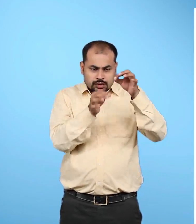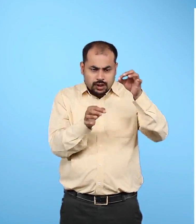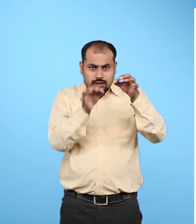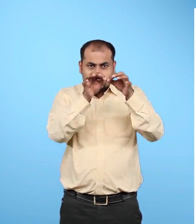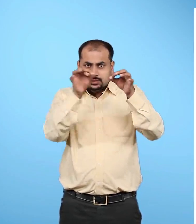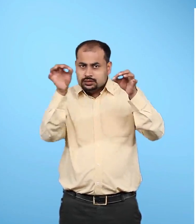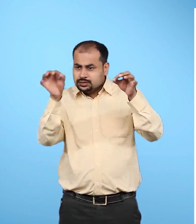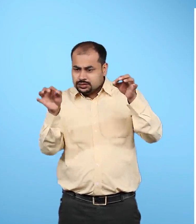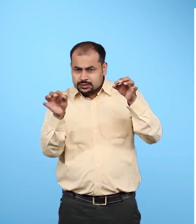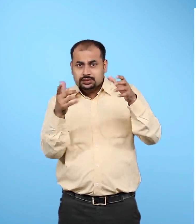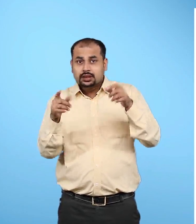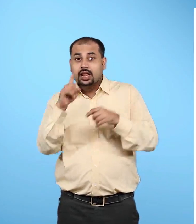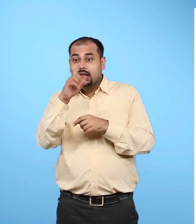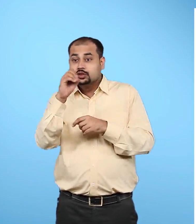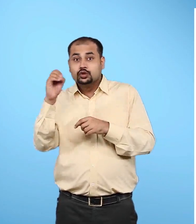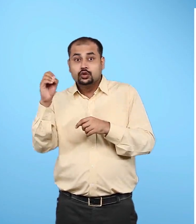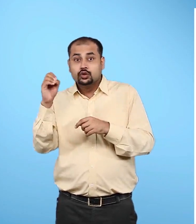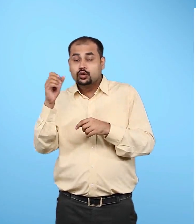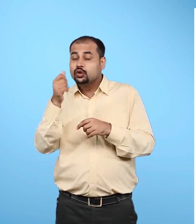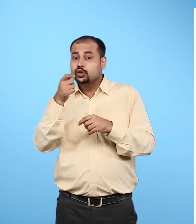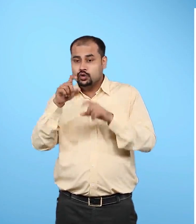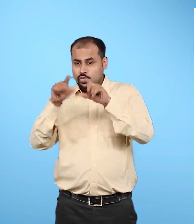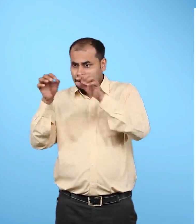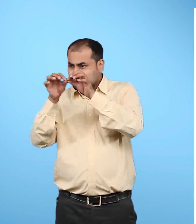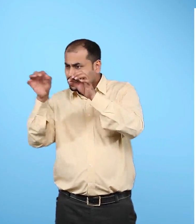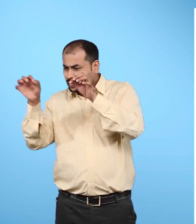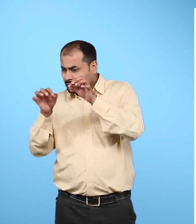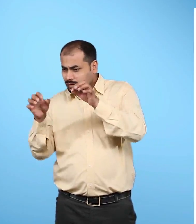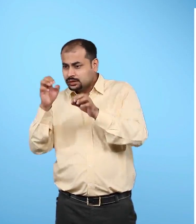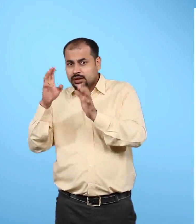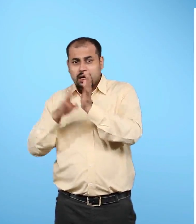Is its area more than 100 square centimeters?